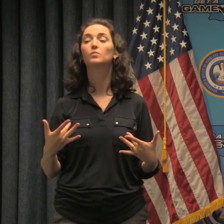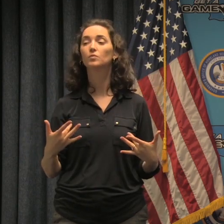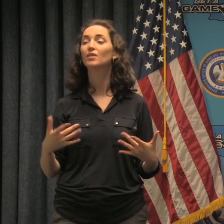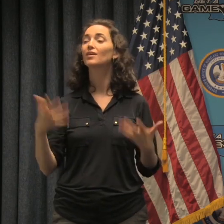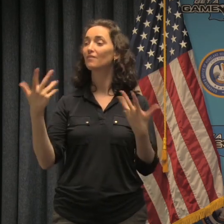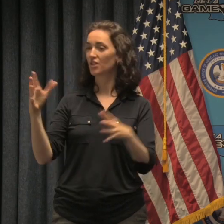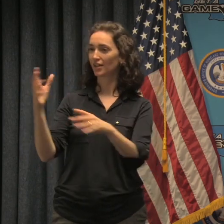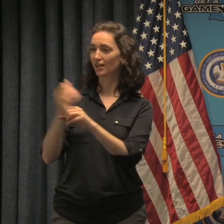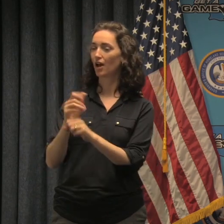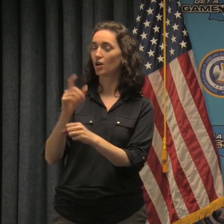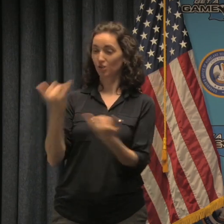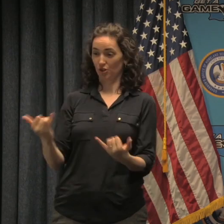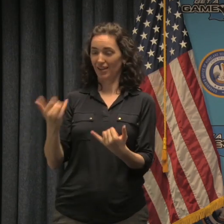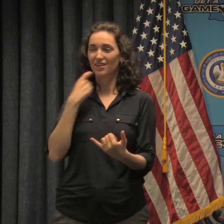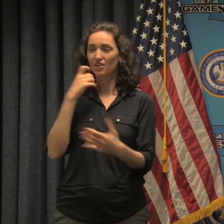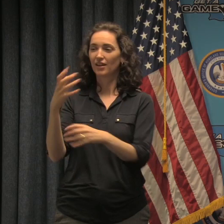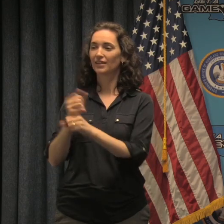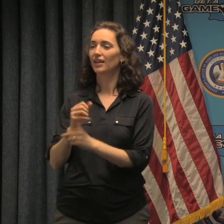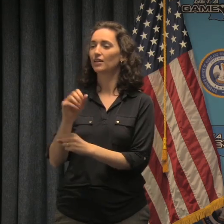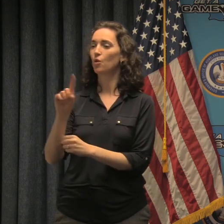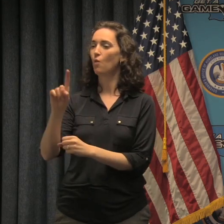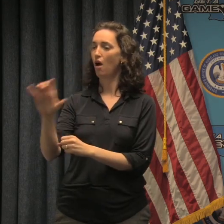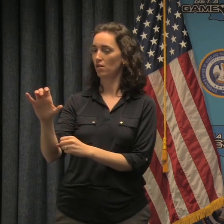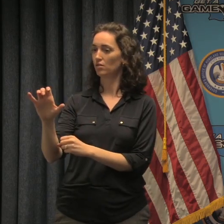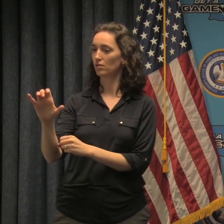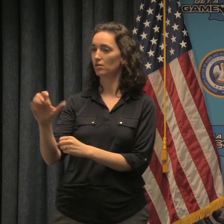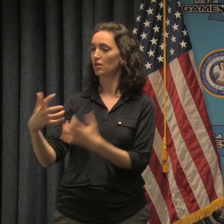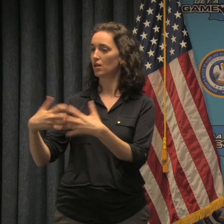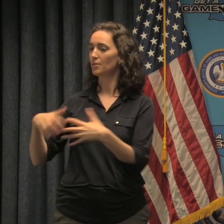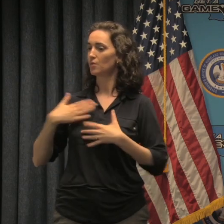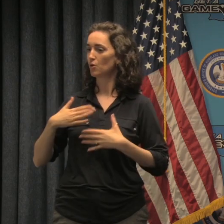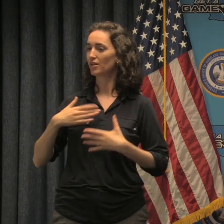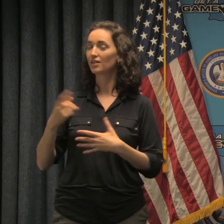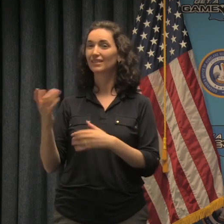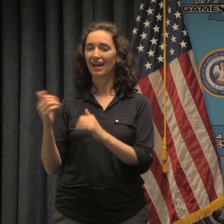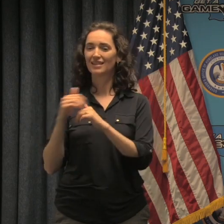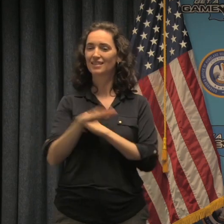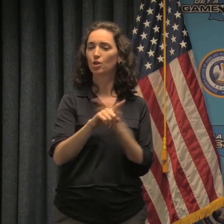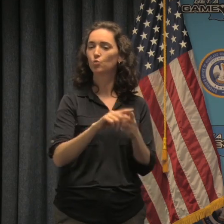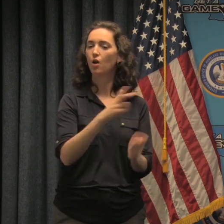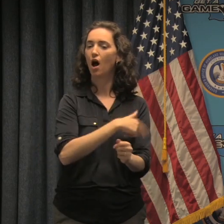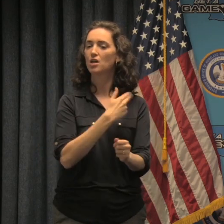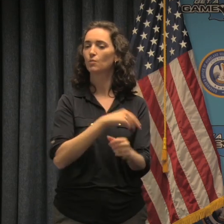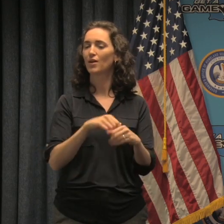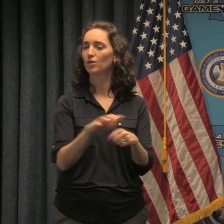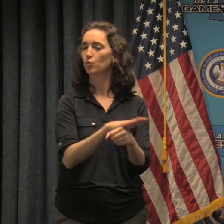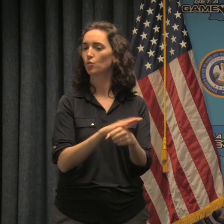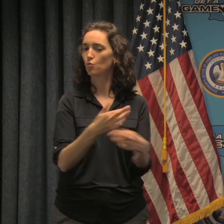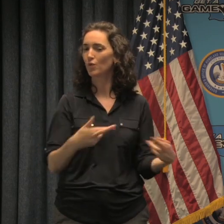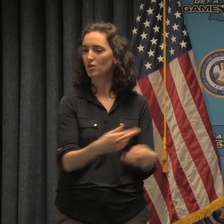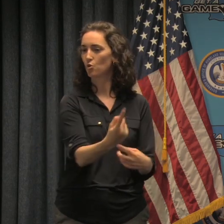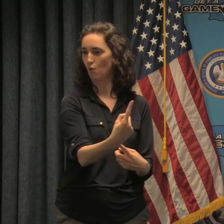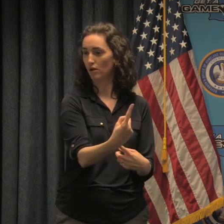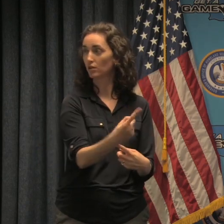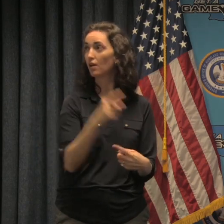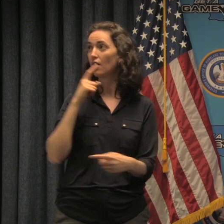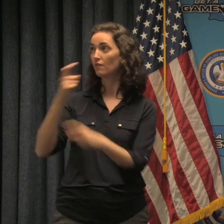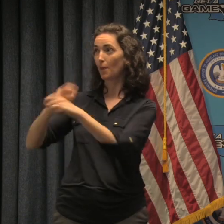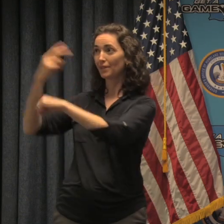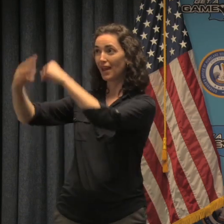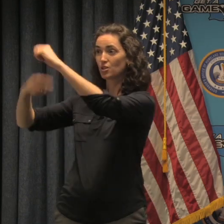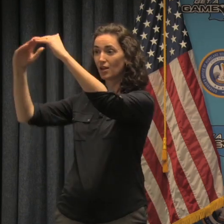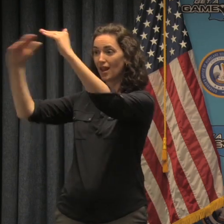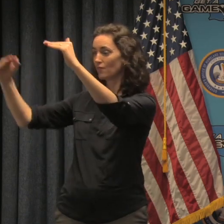did come in earlier today. They're en route to Region 1 hospitals as we speak. And those came not from the stockpile, but